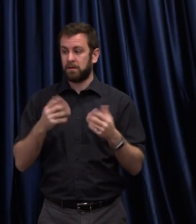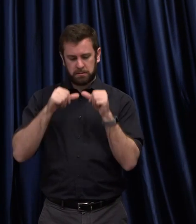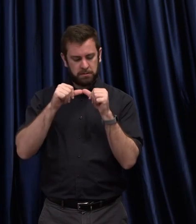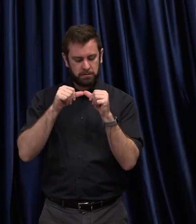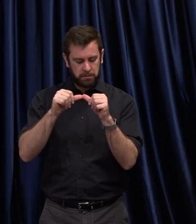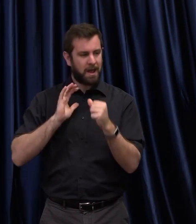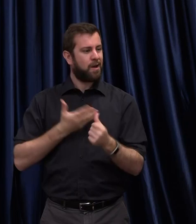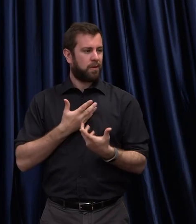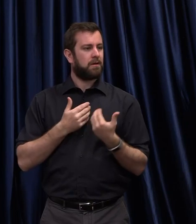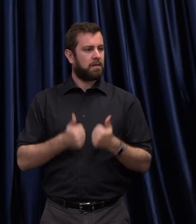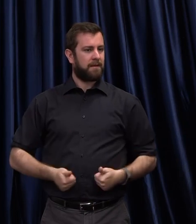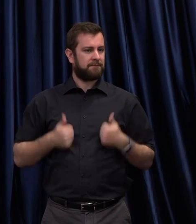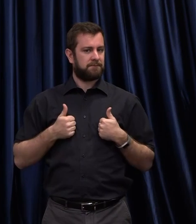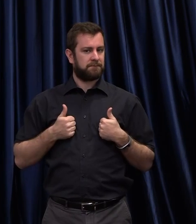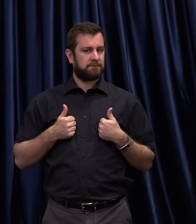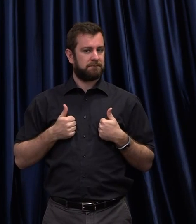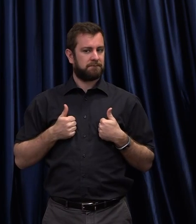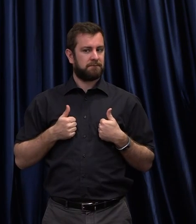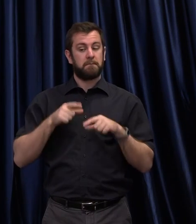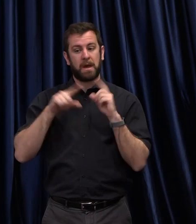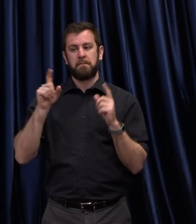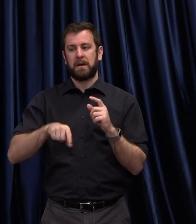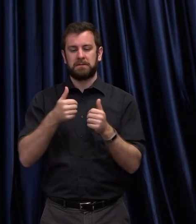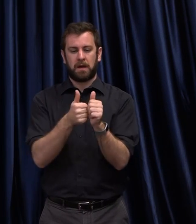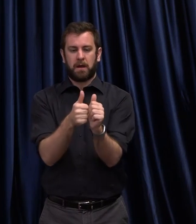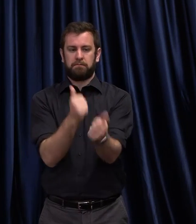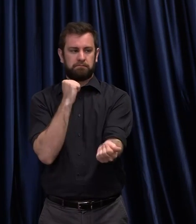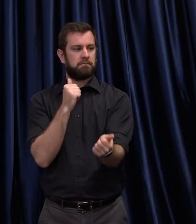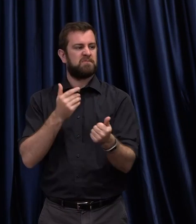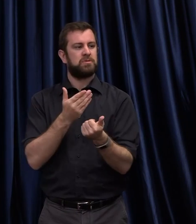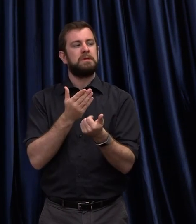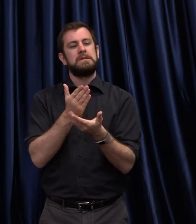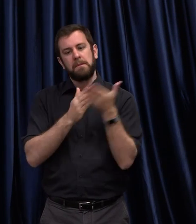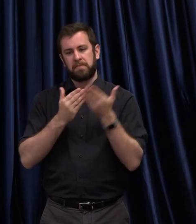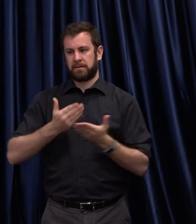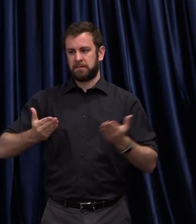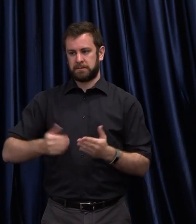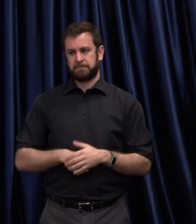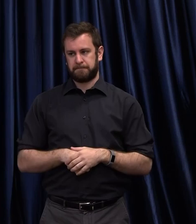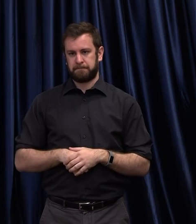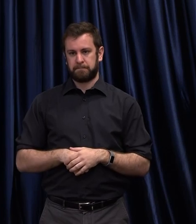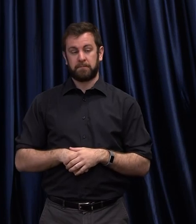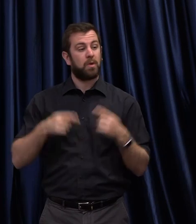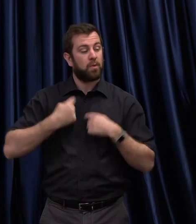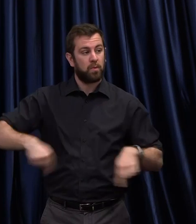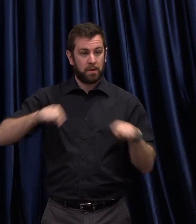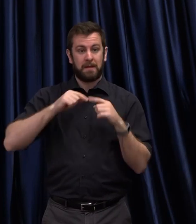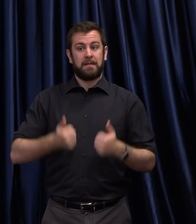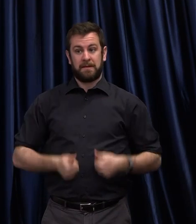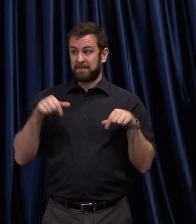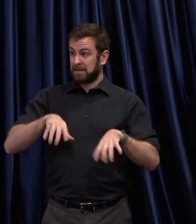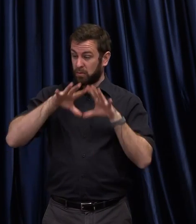do imsak, you must abstain. You are living in the world, but not